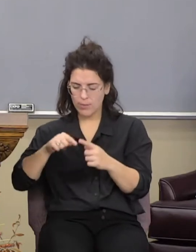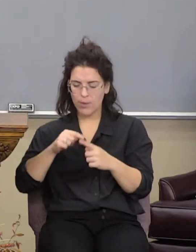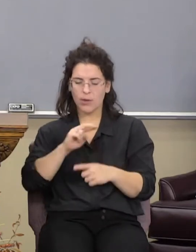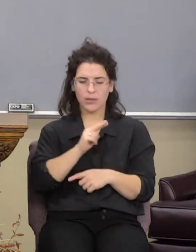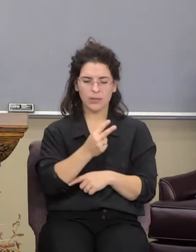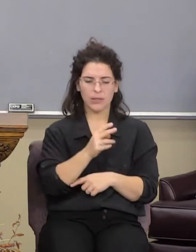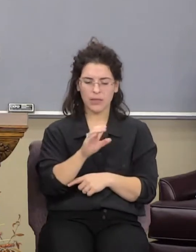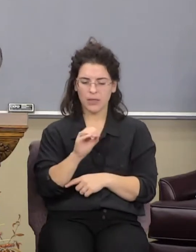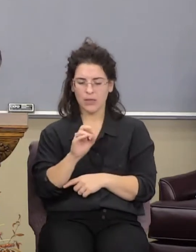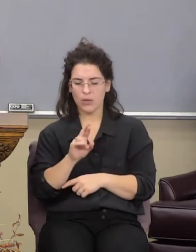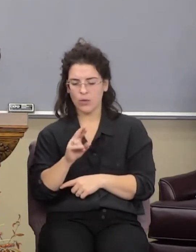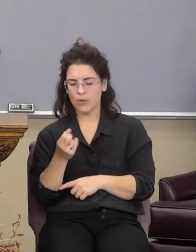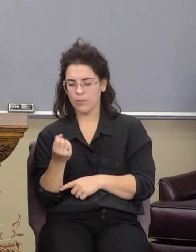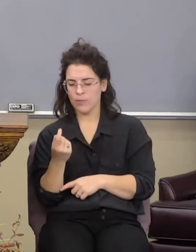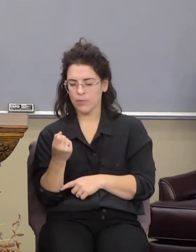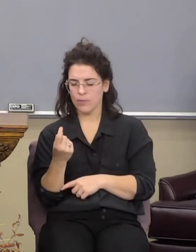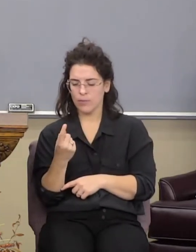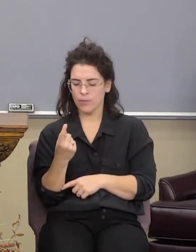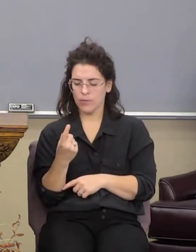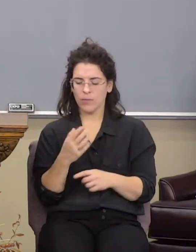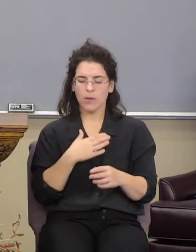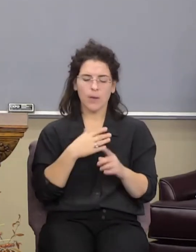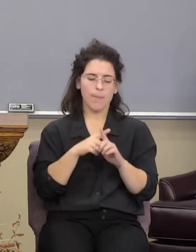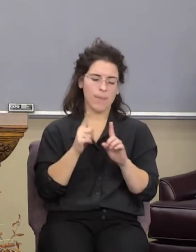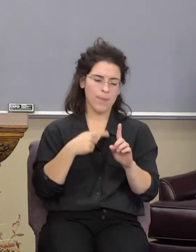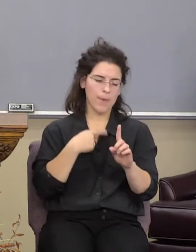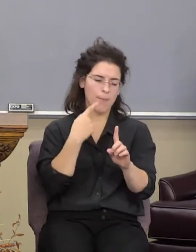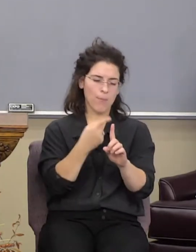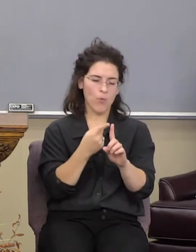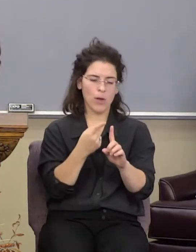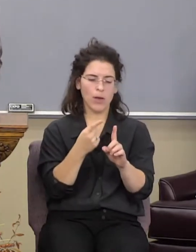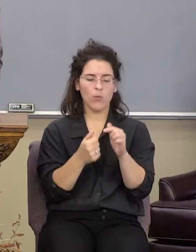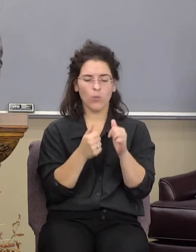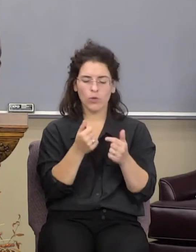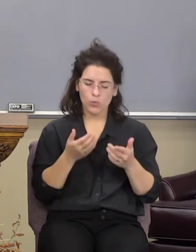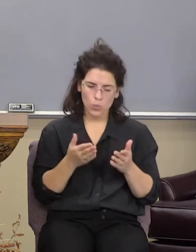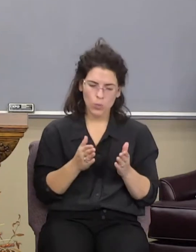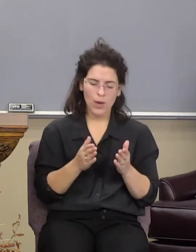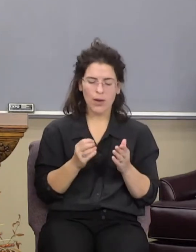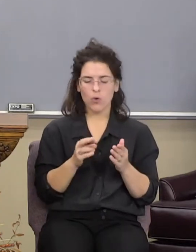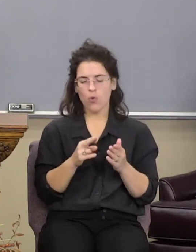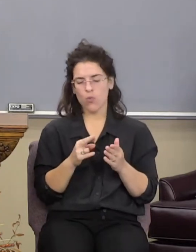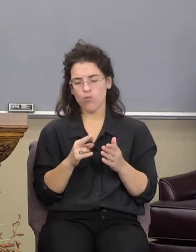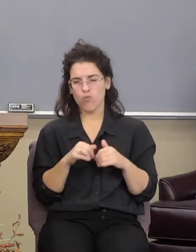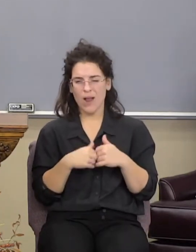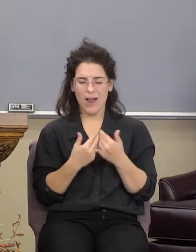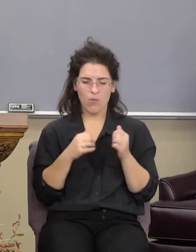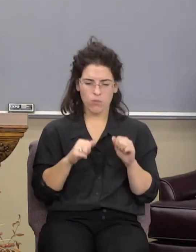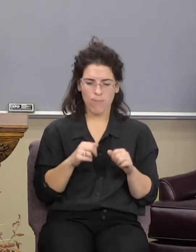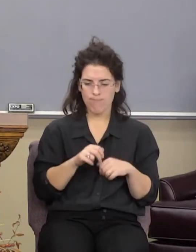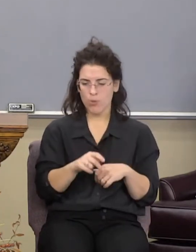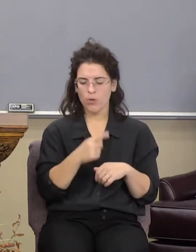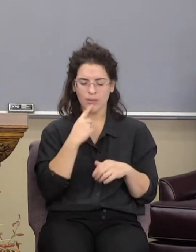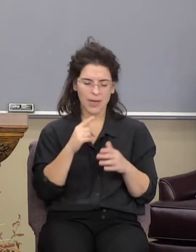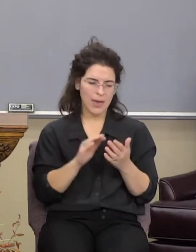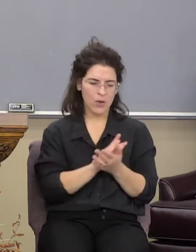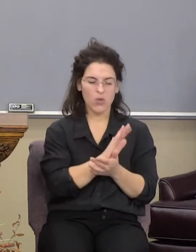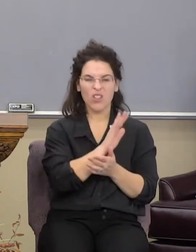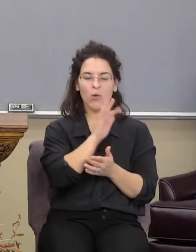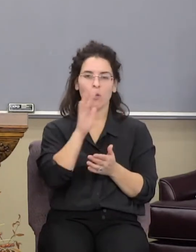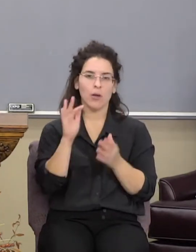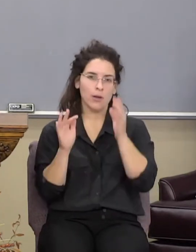Corinthians chapter 11. But my point is this, in what way or in what sense can Paul say, I